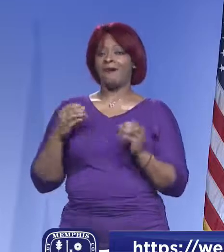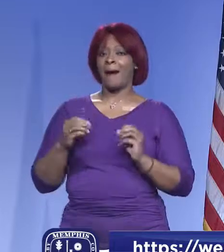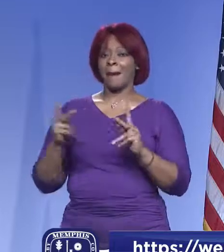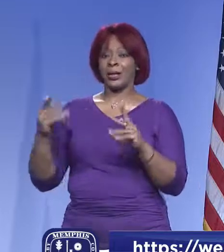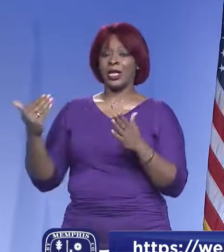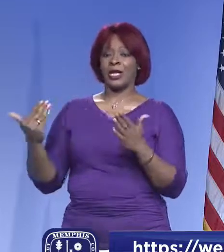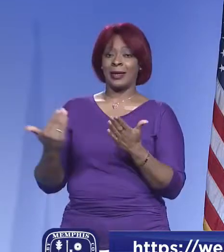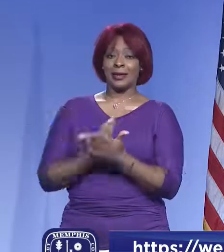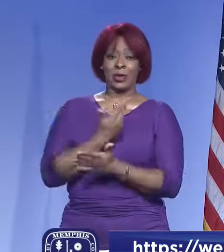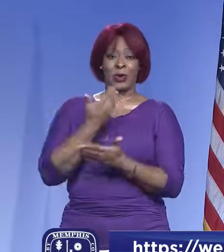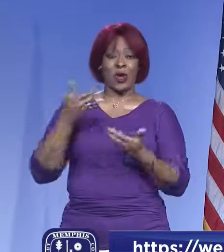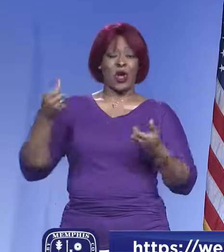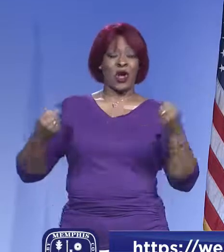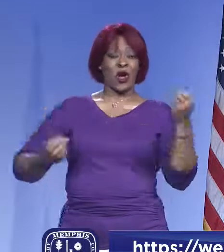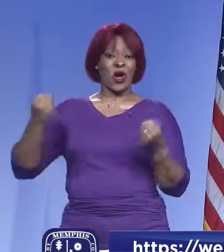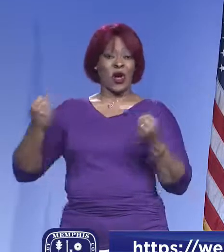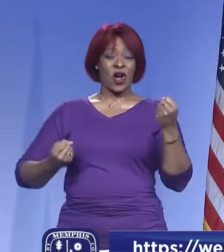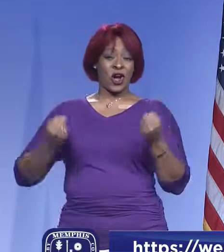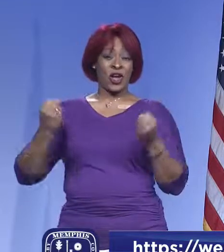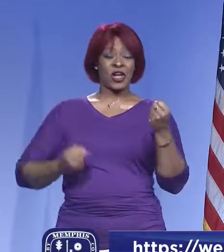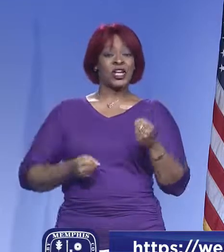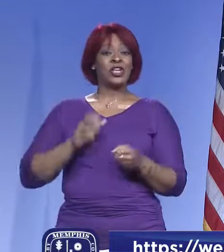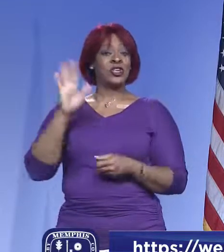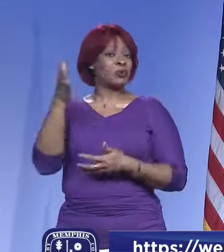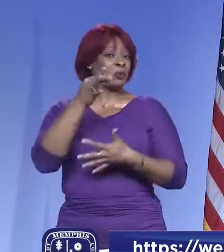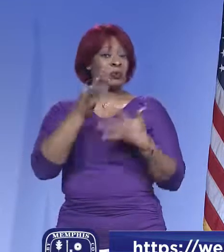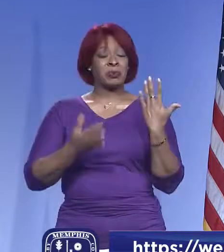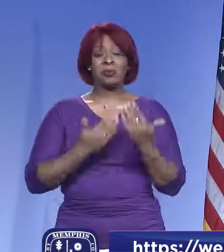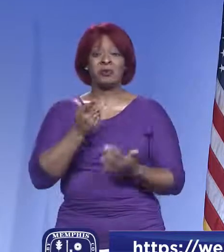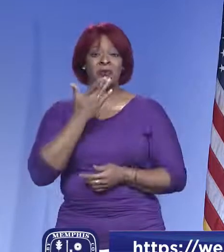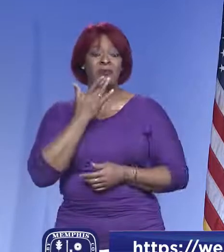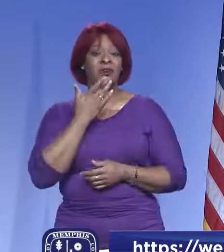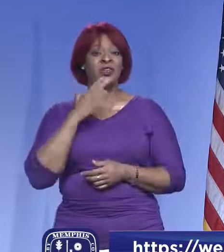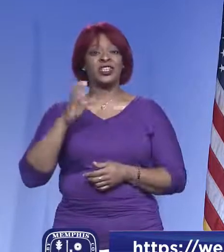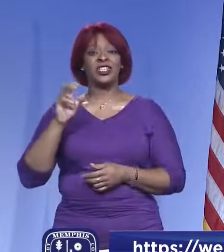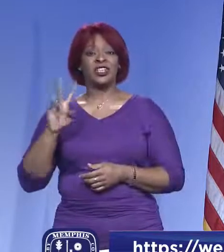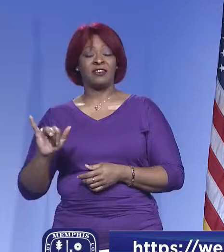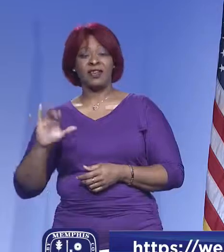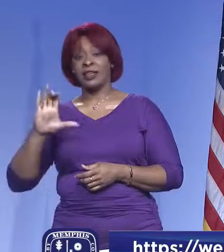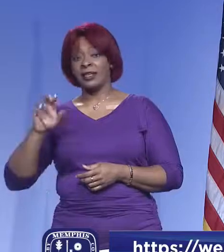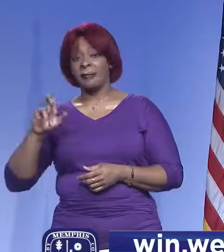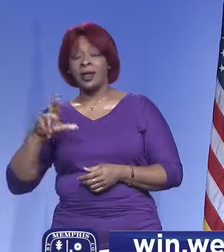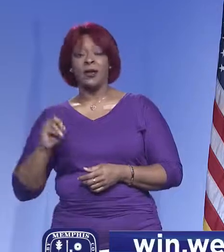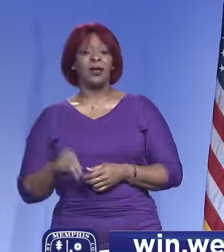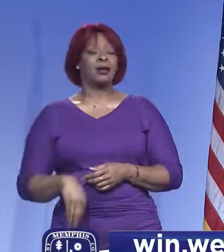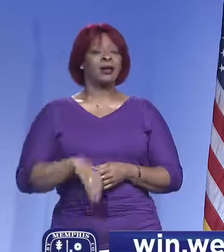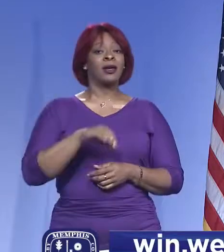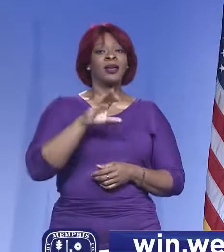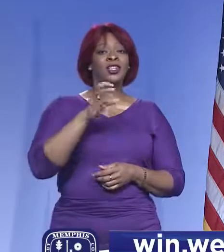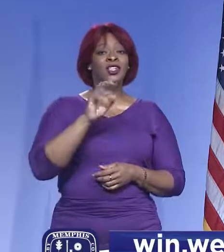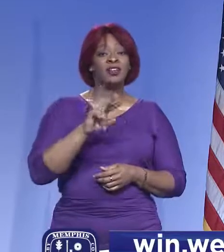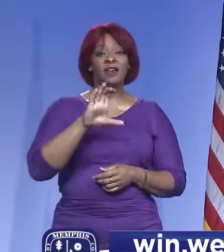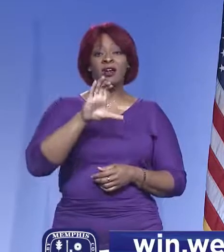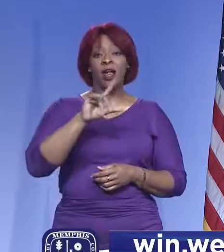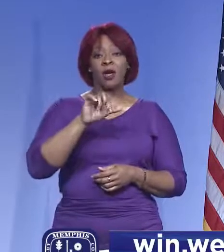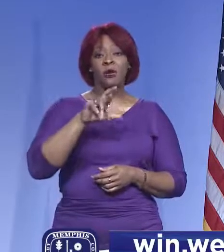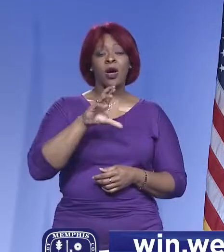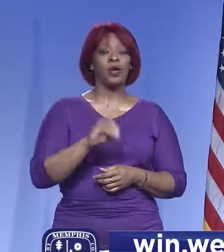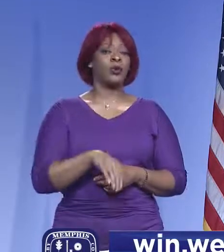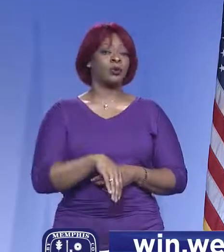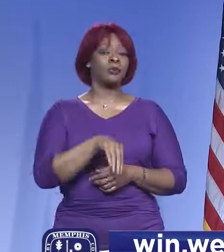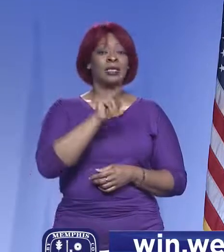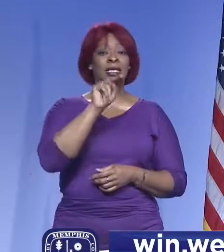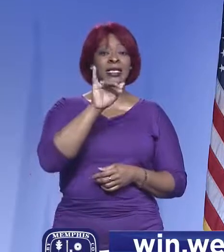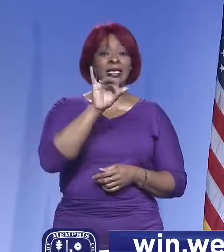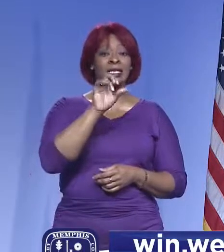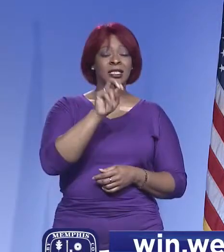ride. That is a new vehicle of your choice, a Chevy Camaro, a Chevy Colorado, a Nissan Rogue,